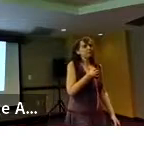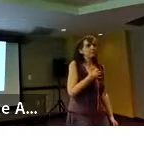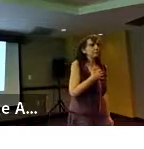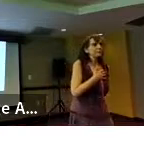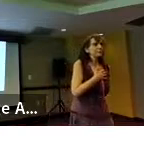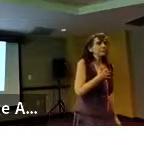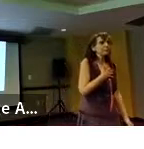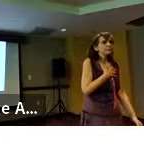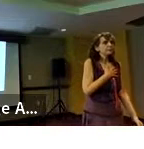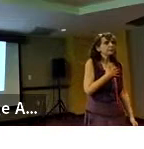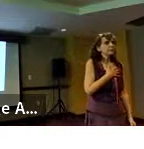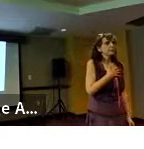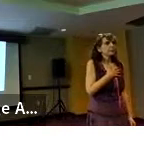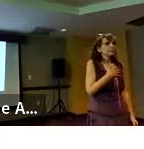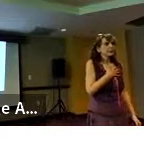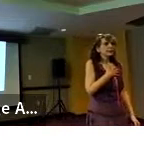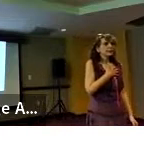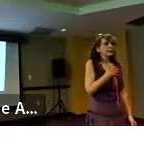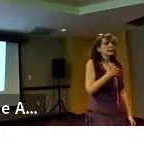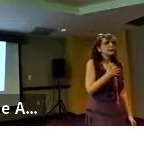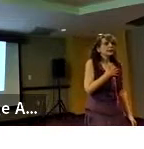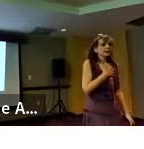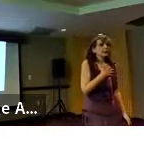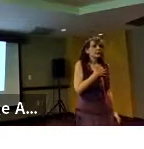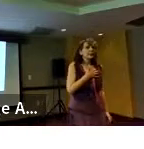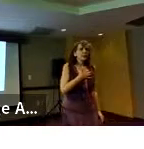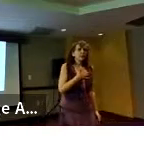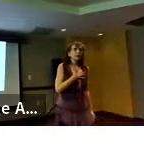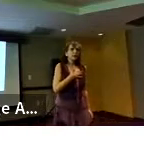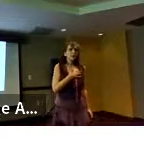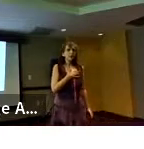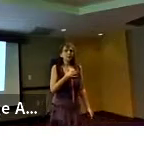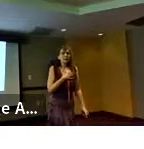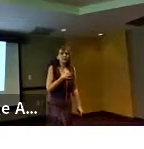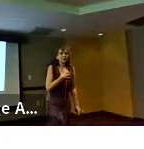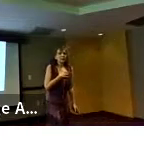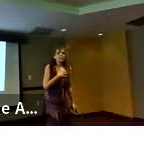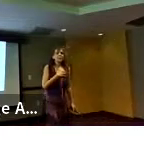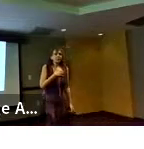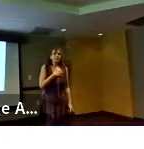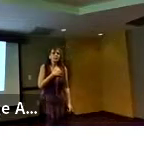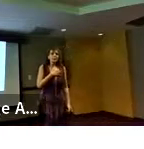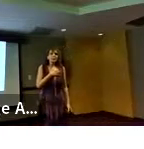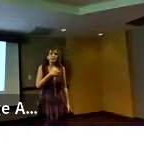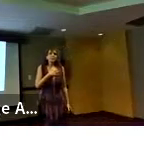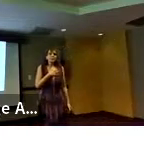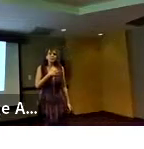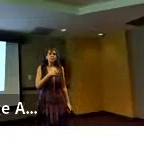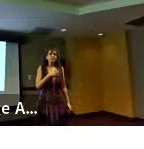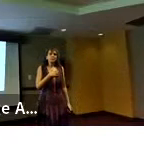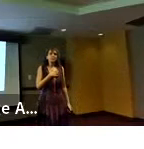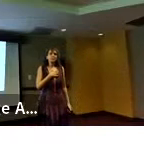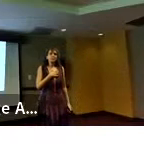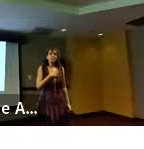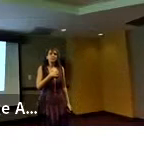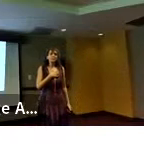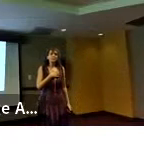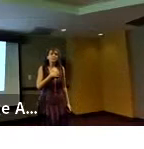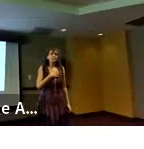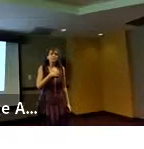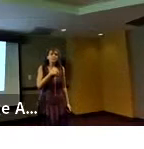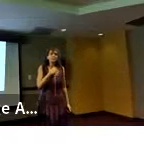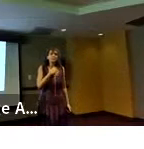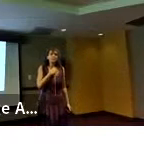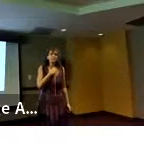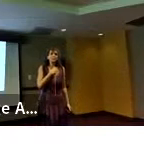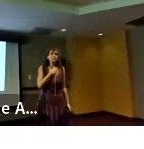And even as she created a channel on it, it's called How to ADHD, if anybody follows it, that broke me when